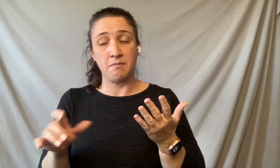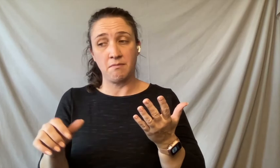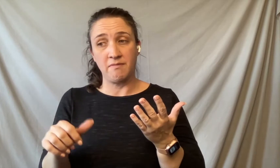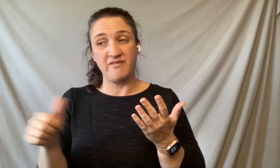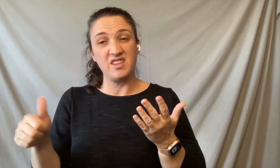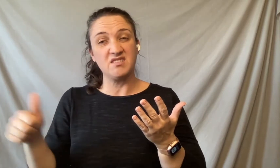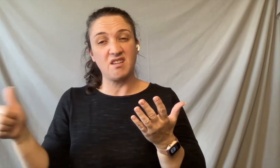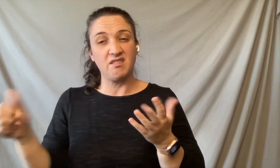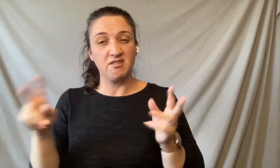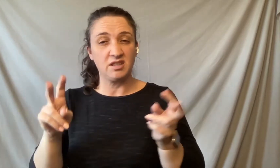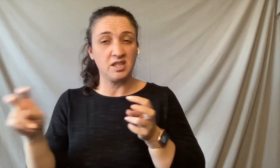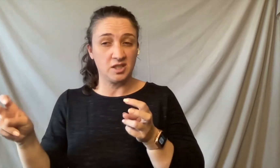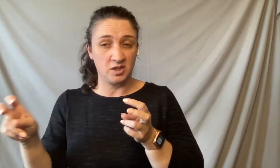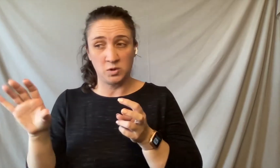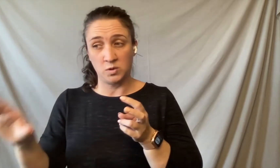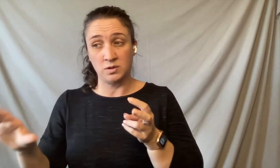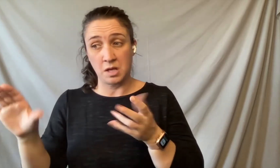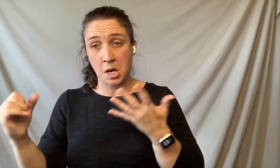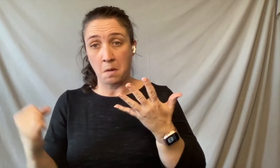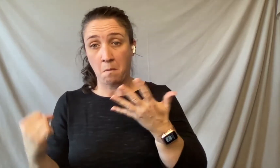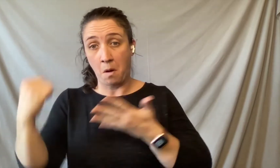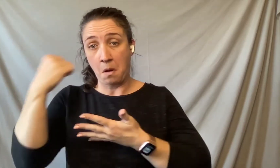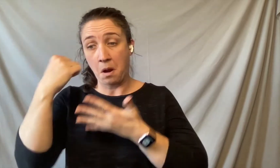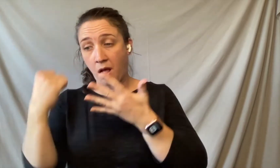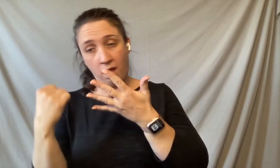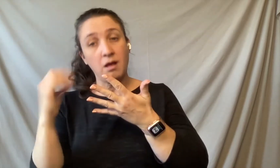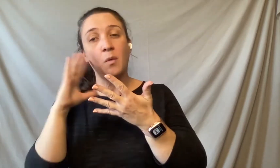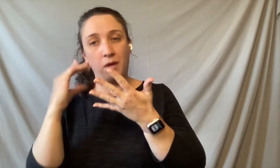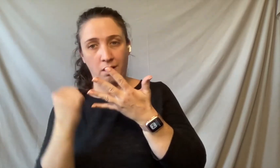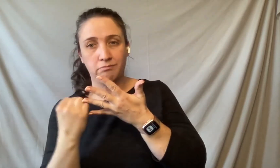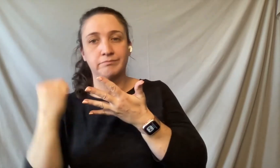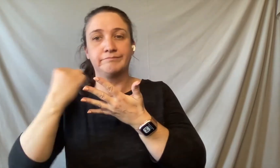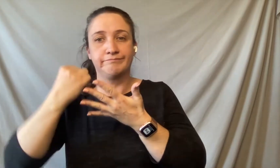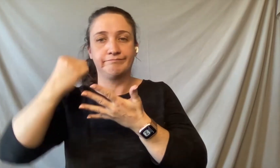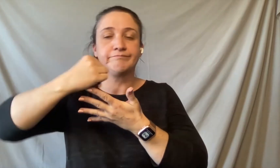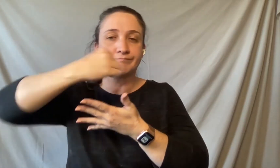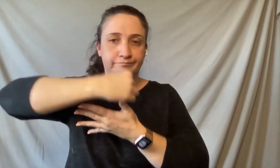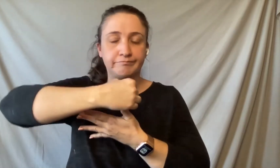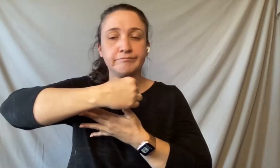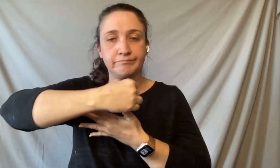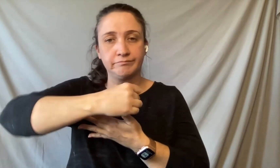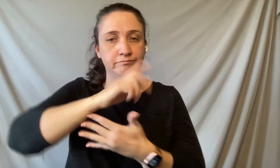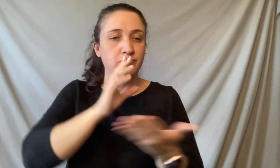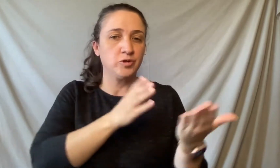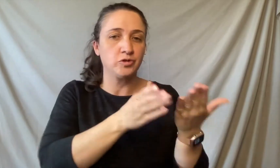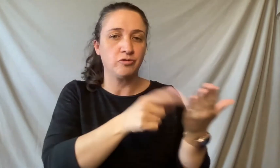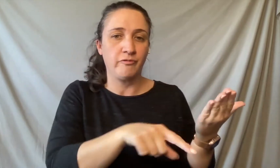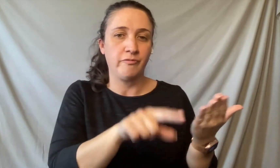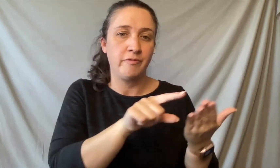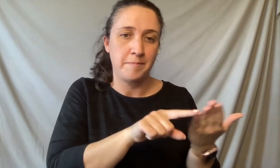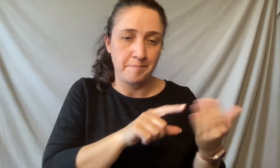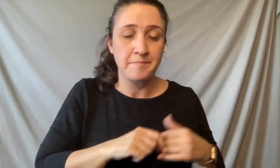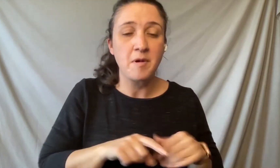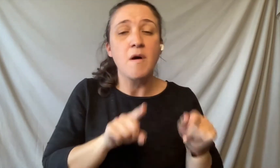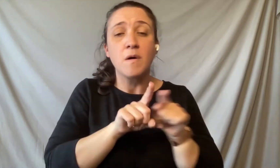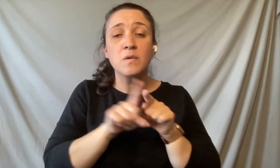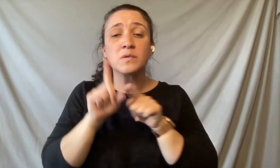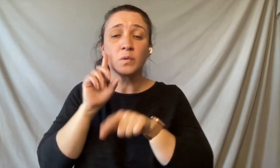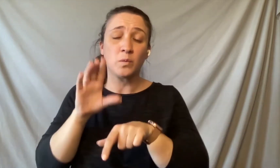bucket categories, And it would also affect what Anna